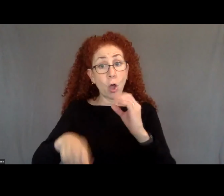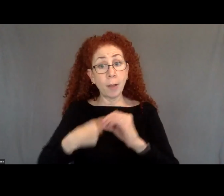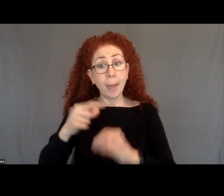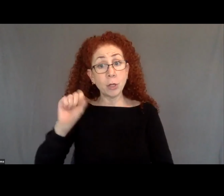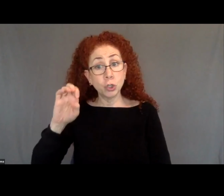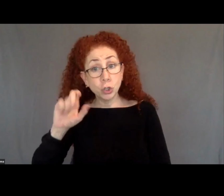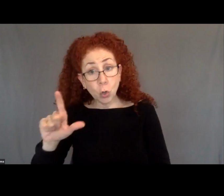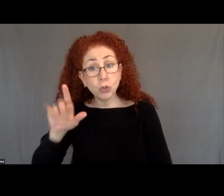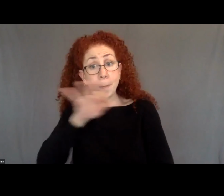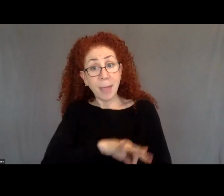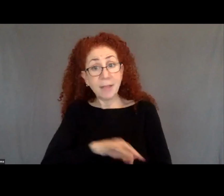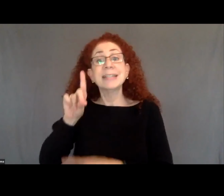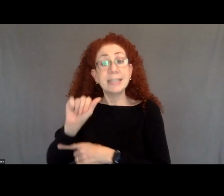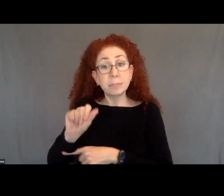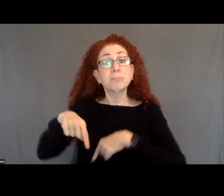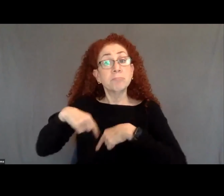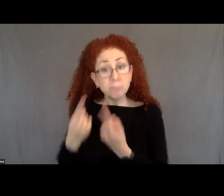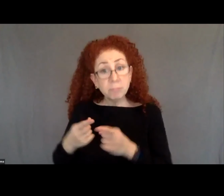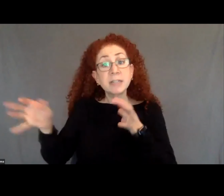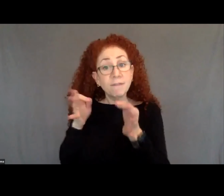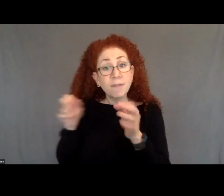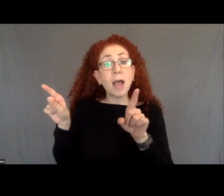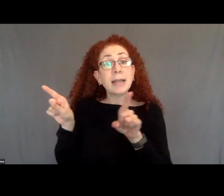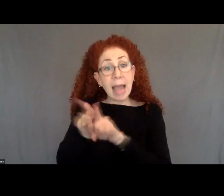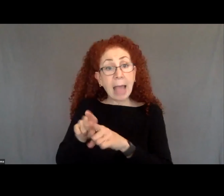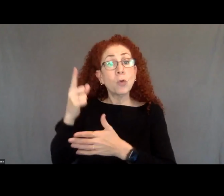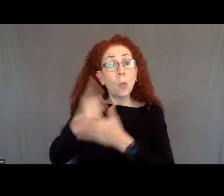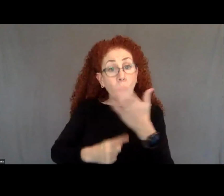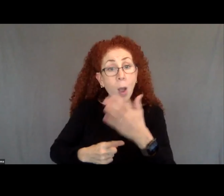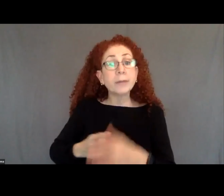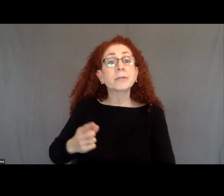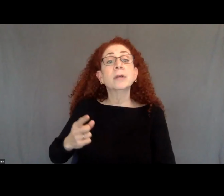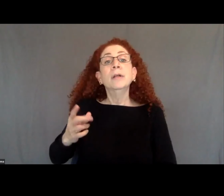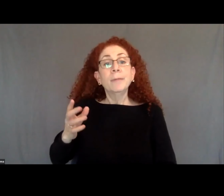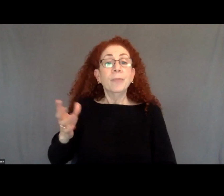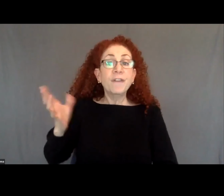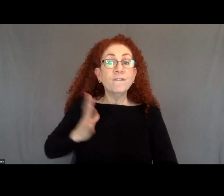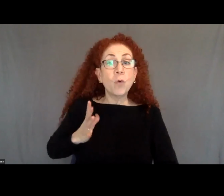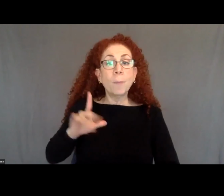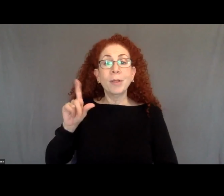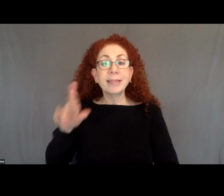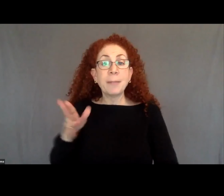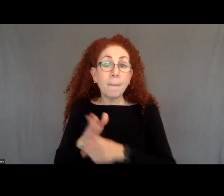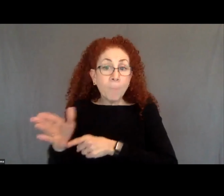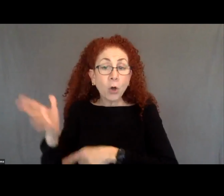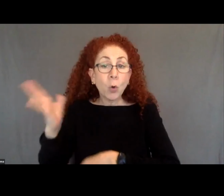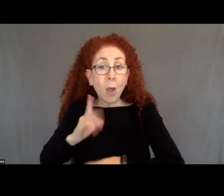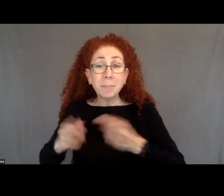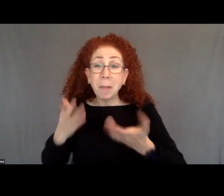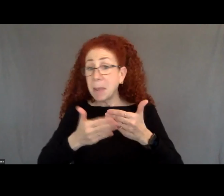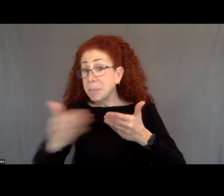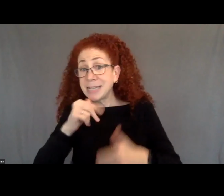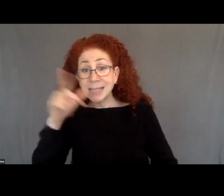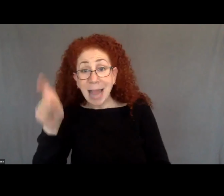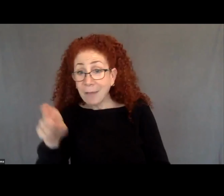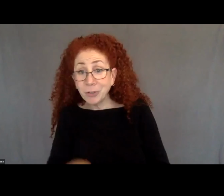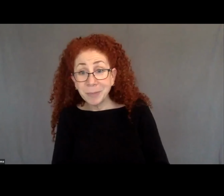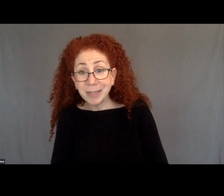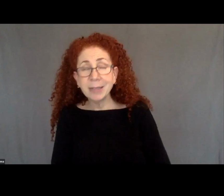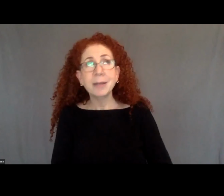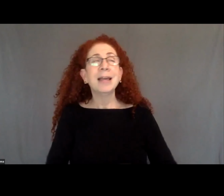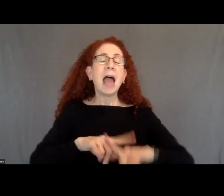yes, disability has traditionally been defined with reference to what the formal labor market wants, but maybe it doesn't have to be. At the same